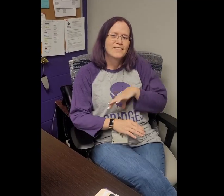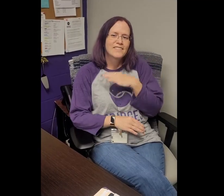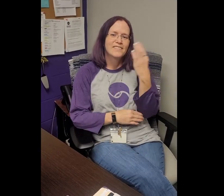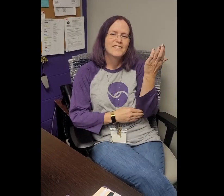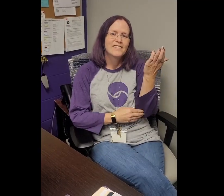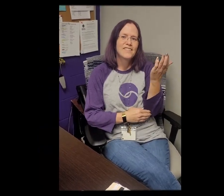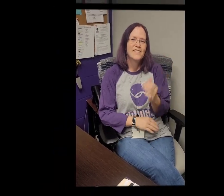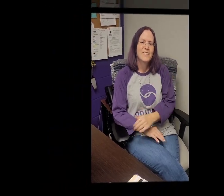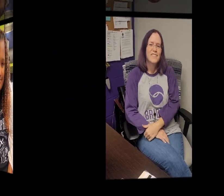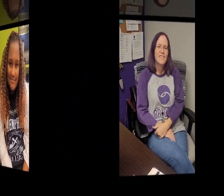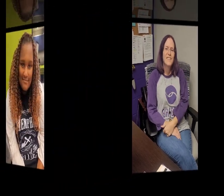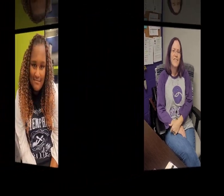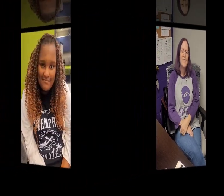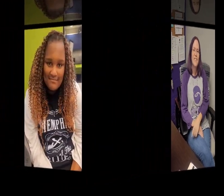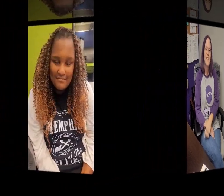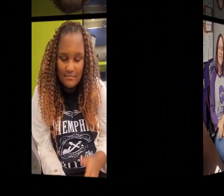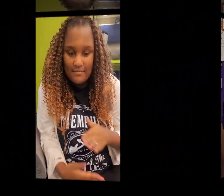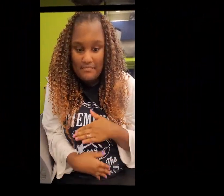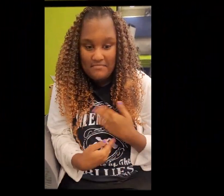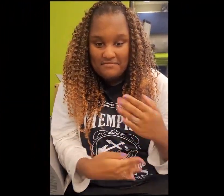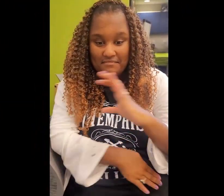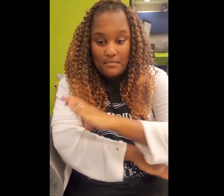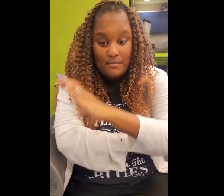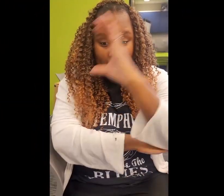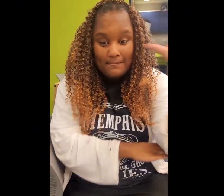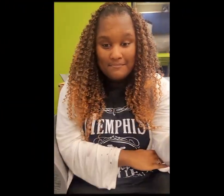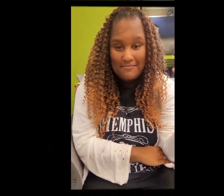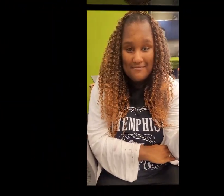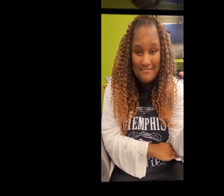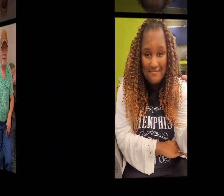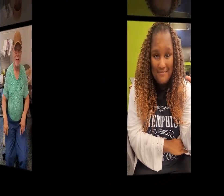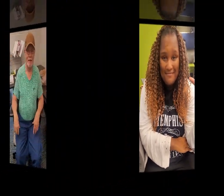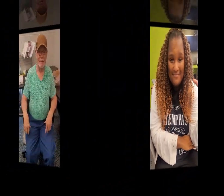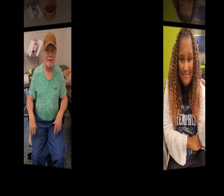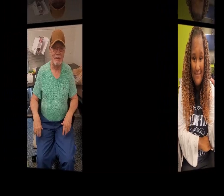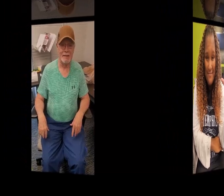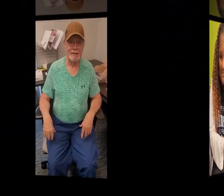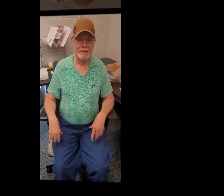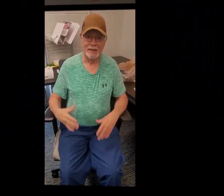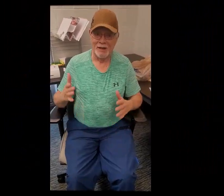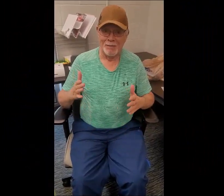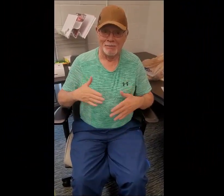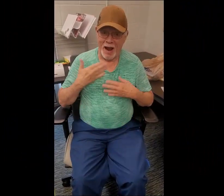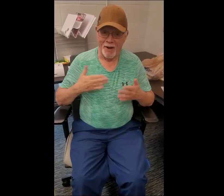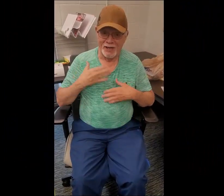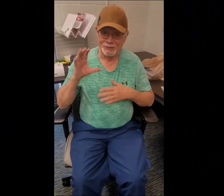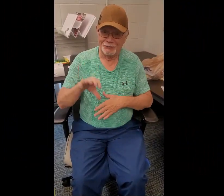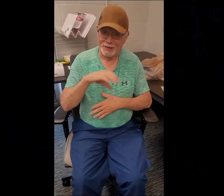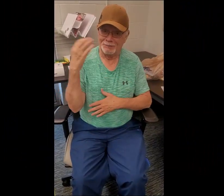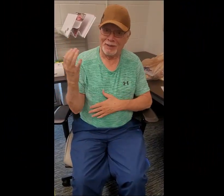Happy New Year. We won't go until we get some. We won't go until we get some. We won't go